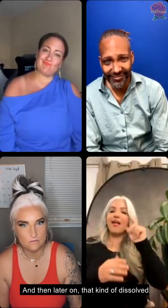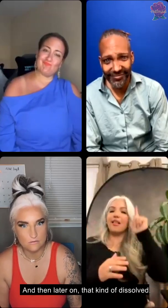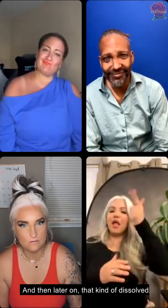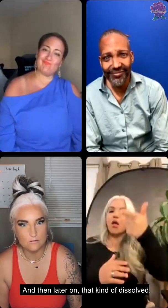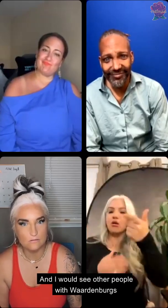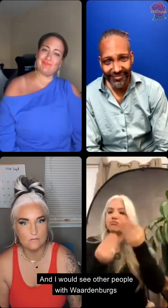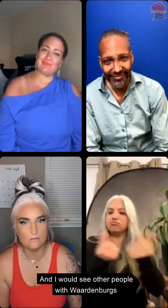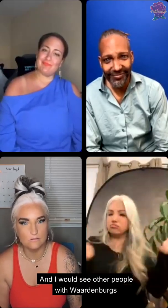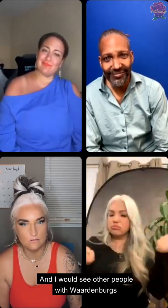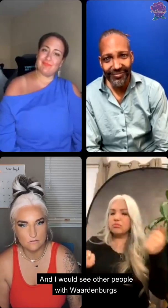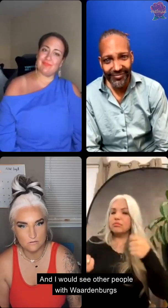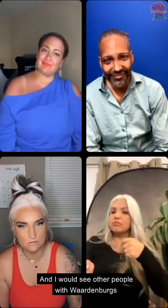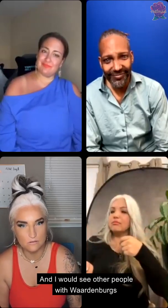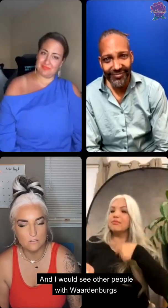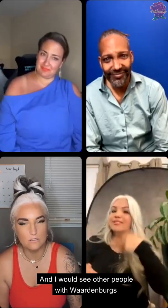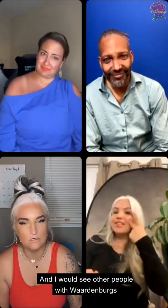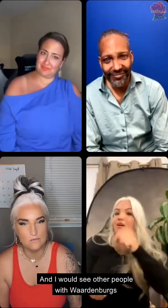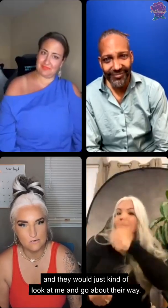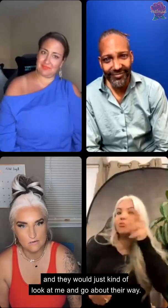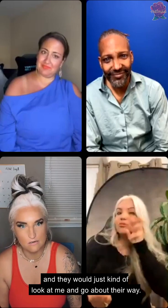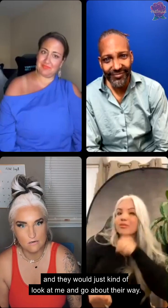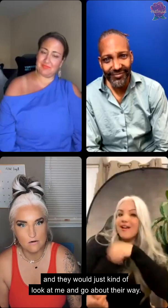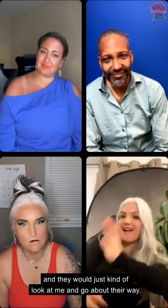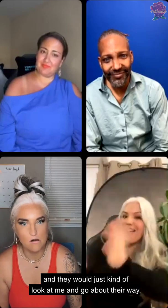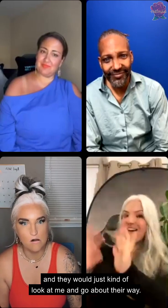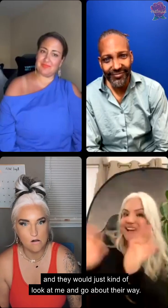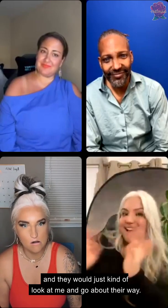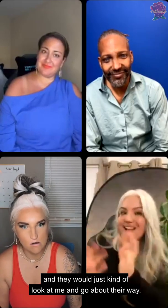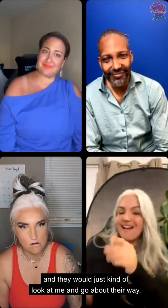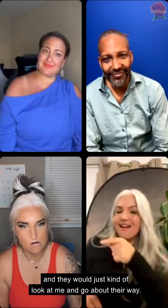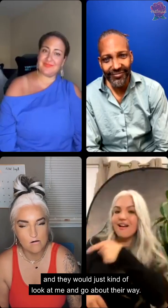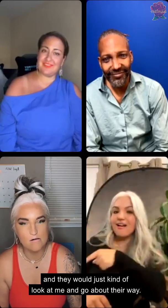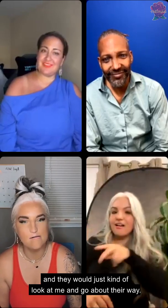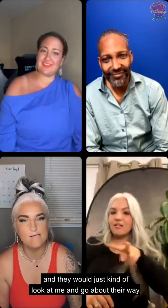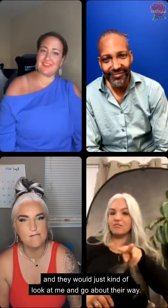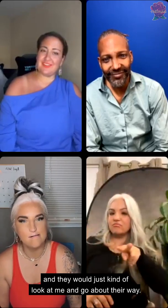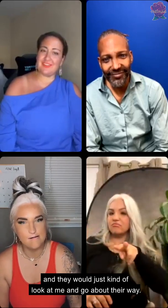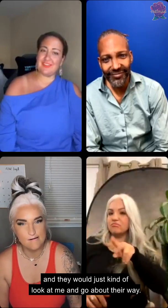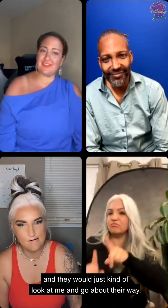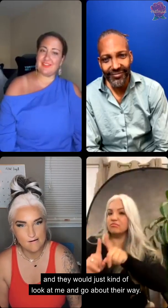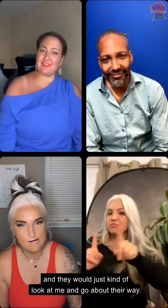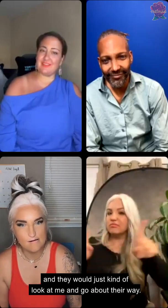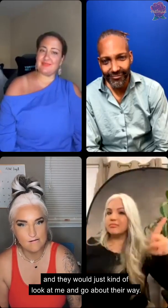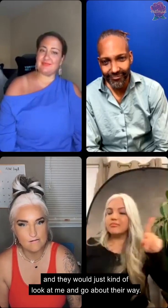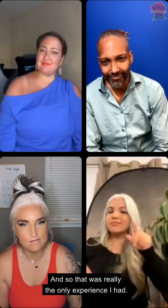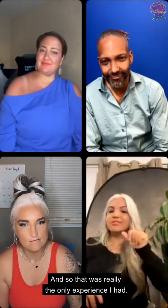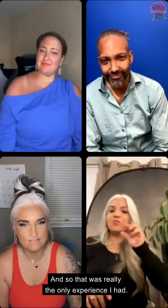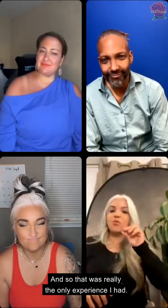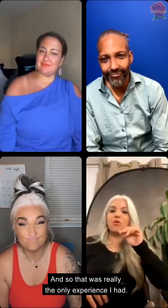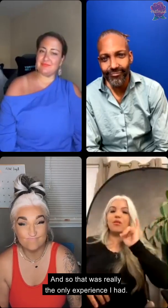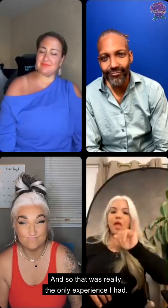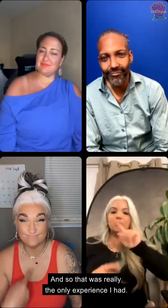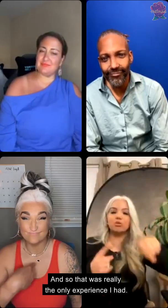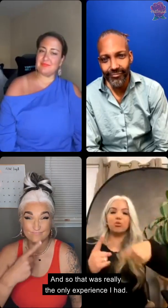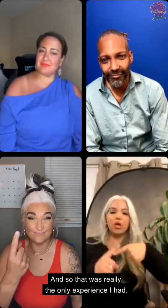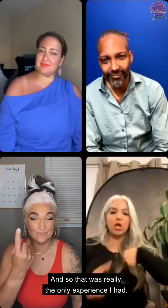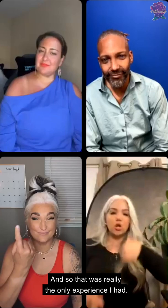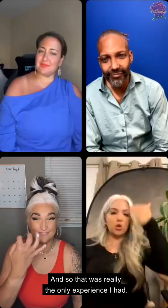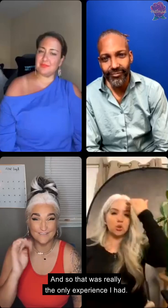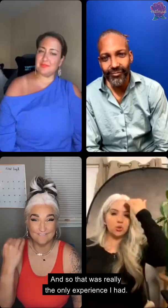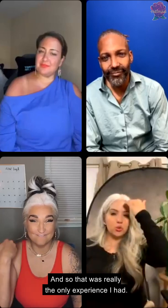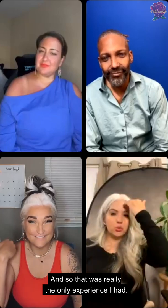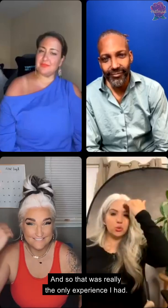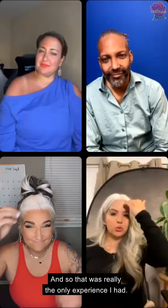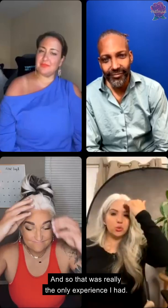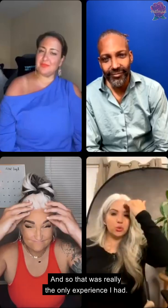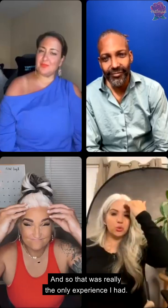on, that kind of dissolved. And I would see other people with Wardenbergs, and they would just kind of look at me and go about their way. And